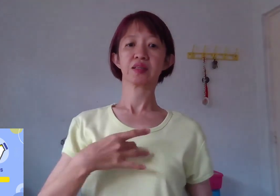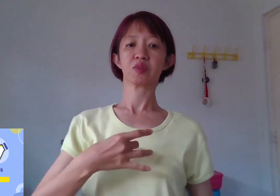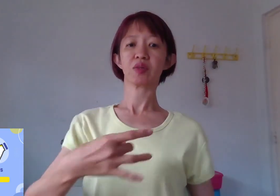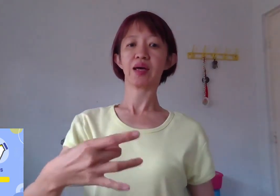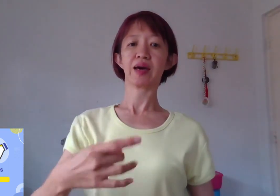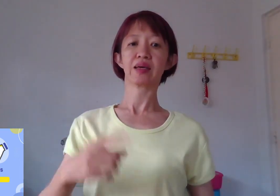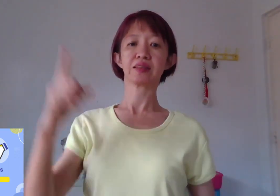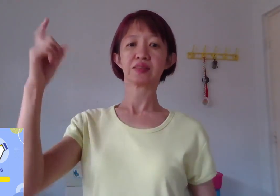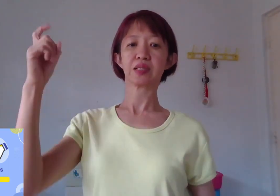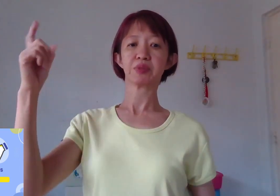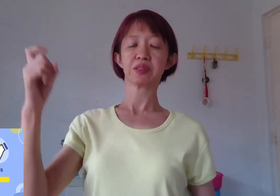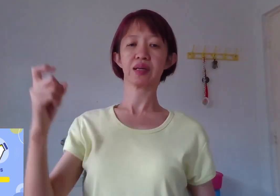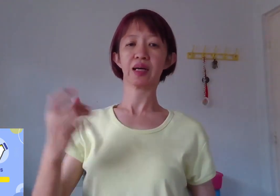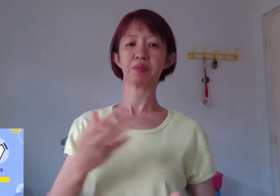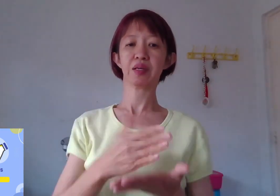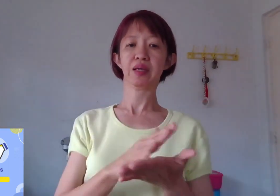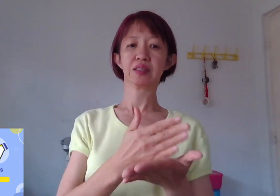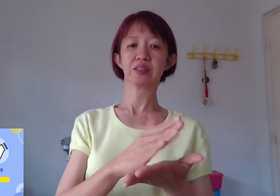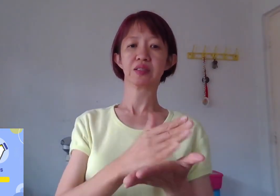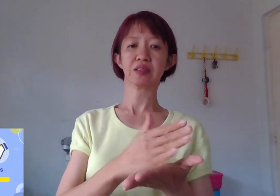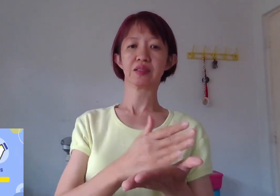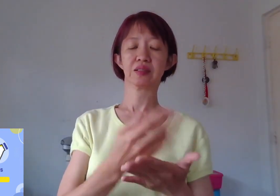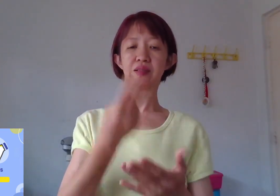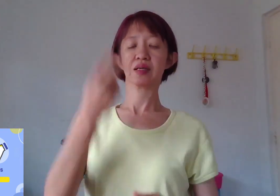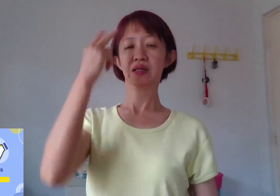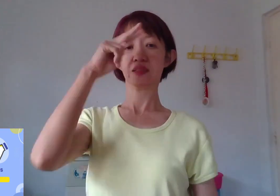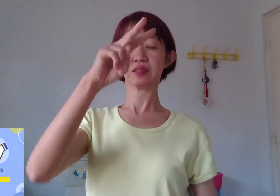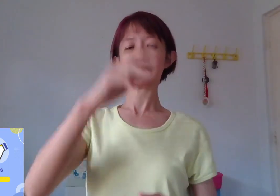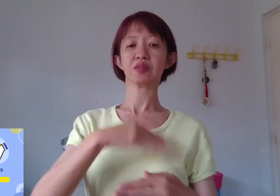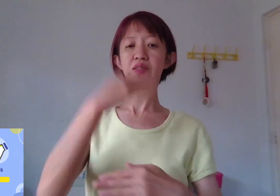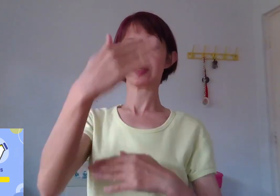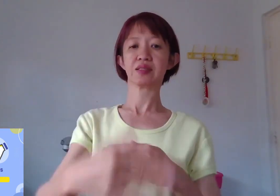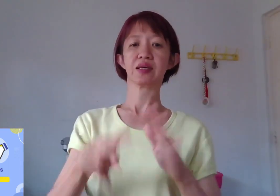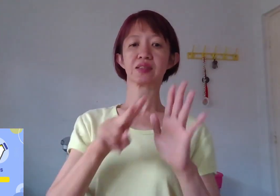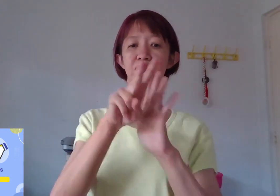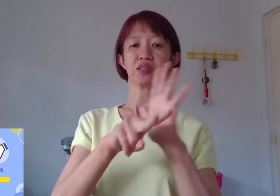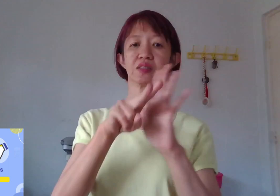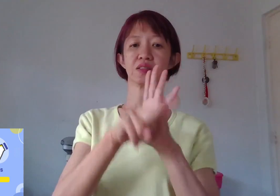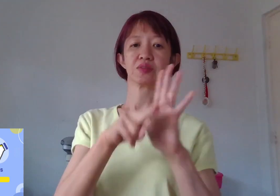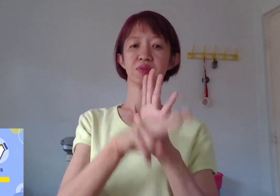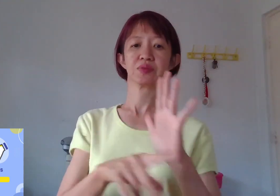to like, subscribe, and share. See you in the next video.